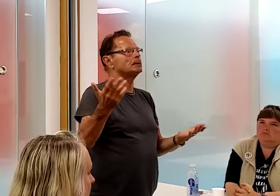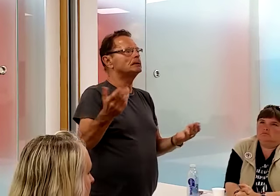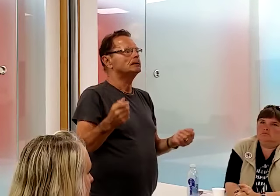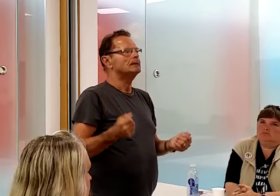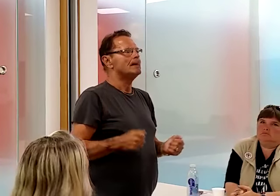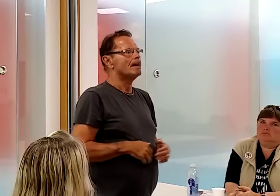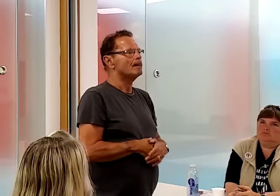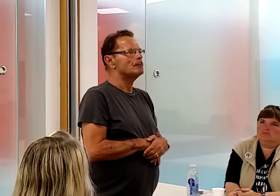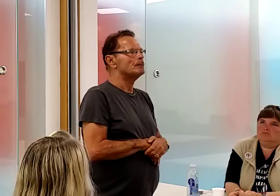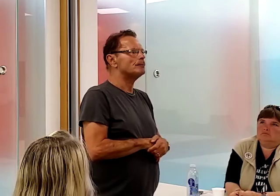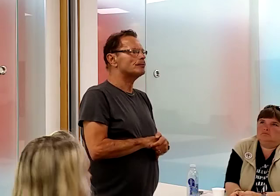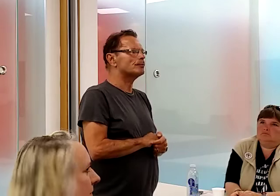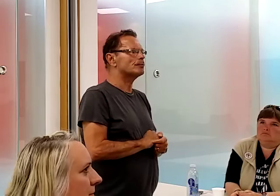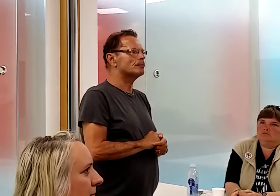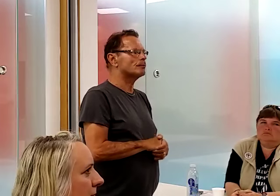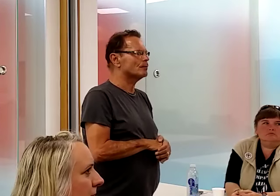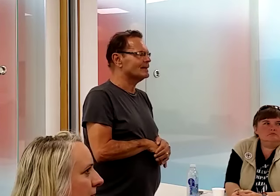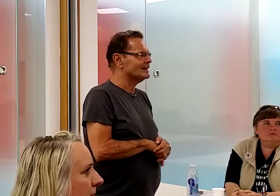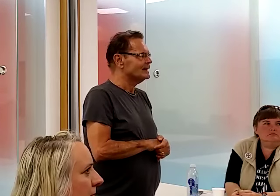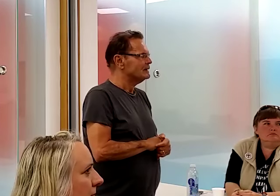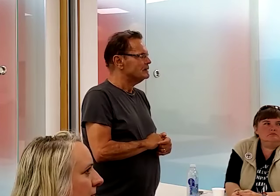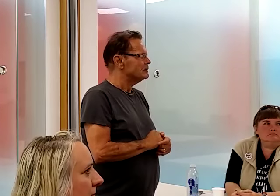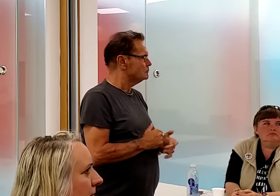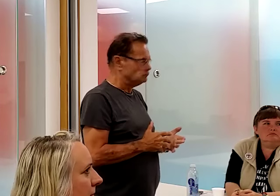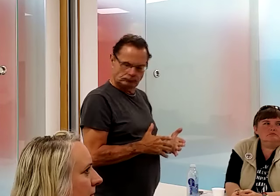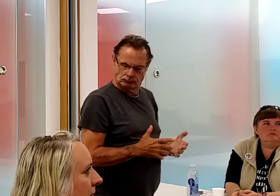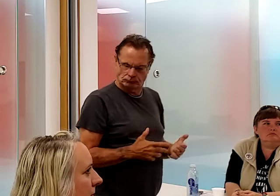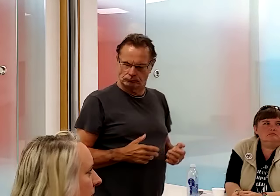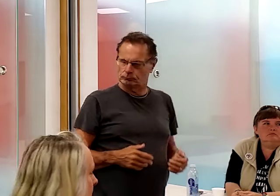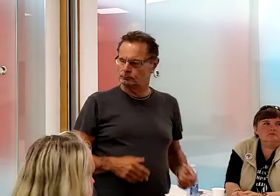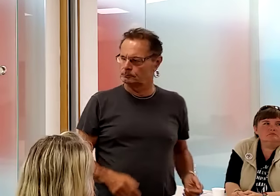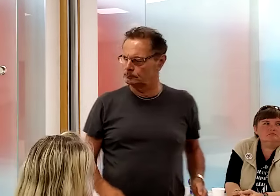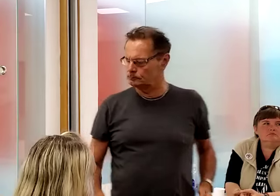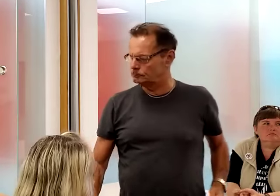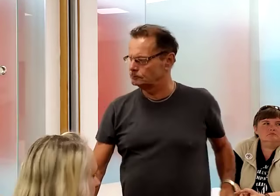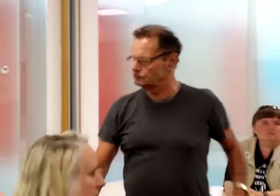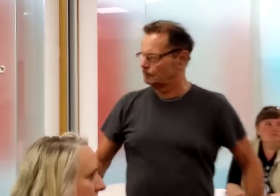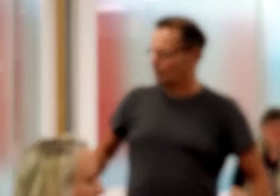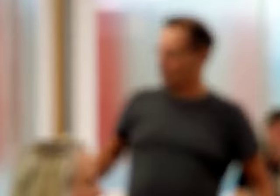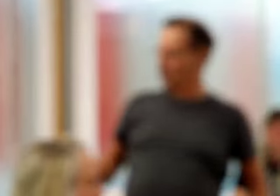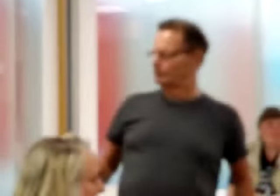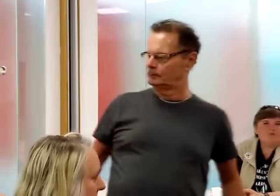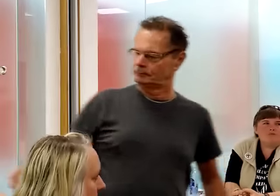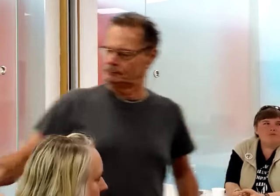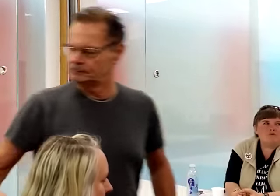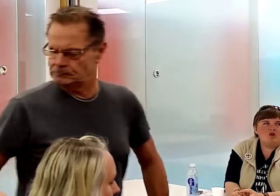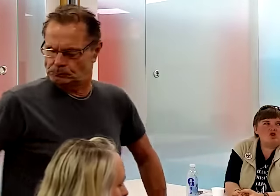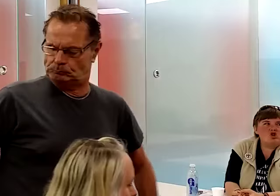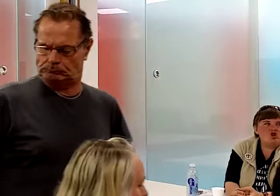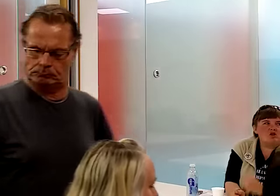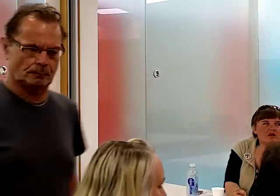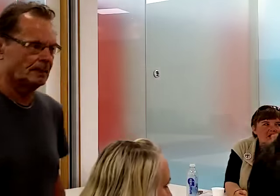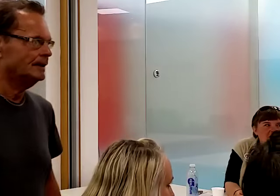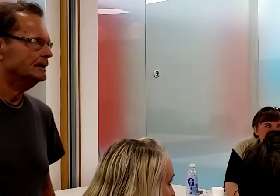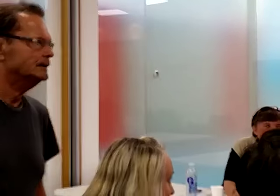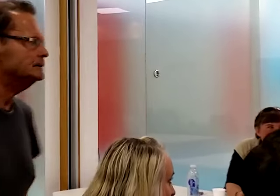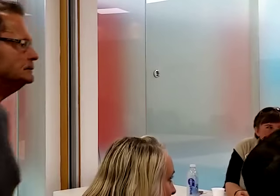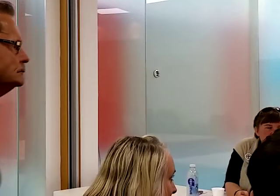You know, for example, is there any reason why he couldn't make it today? Would it have been nice to have seen him?